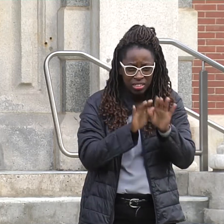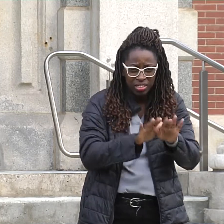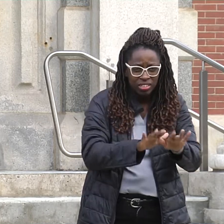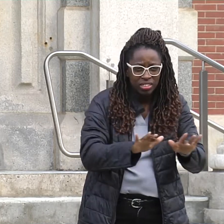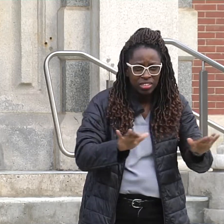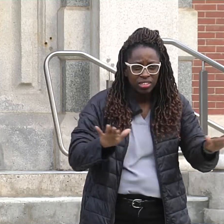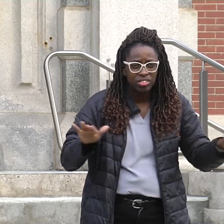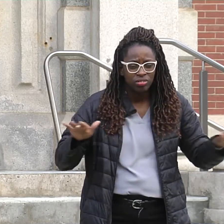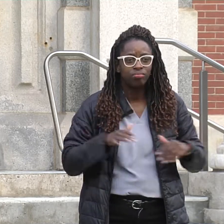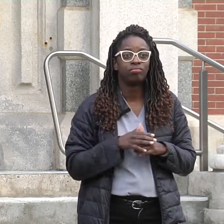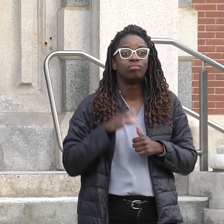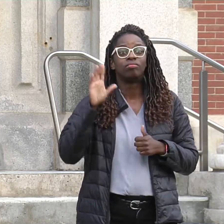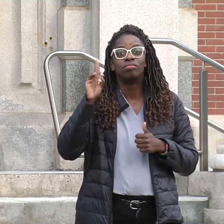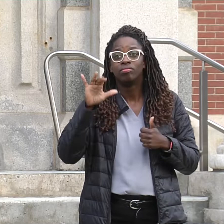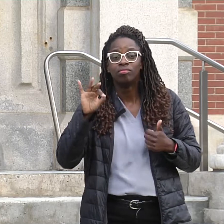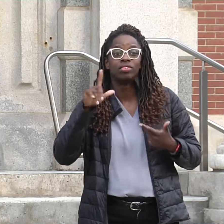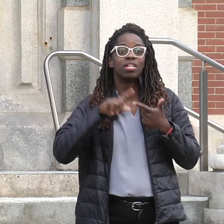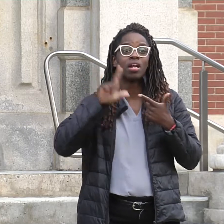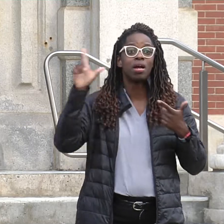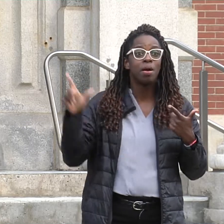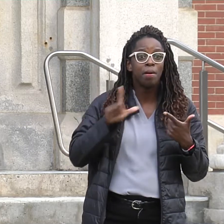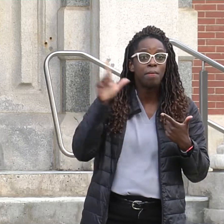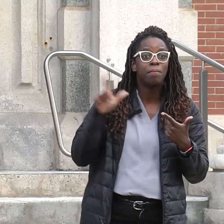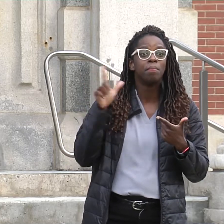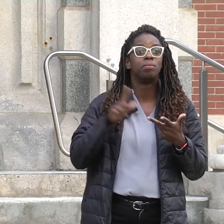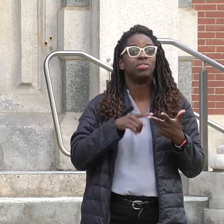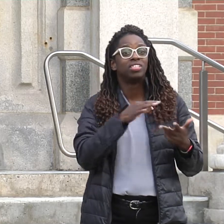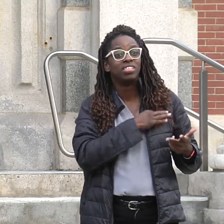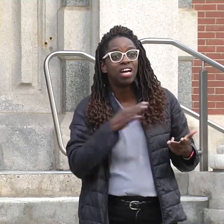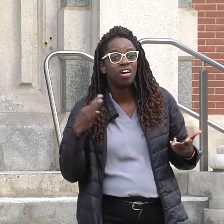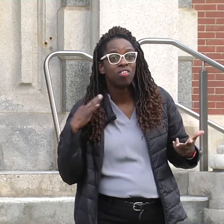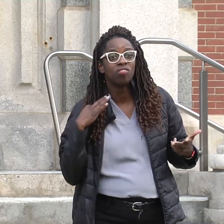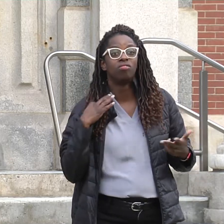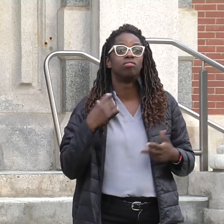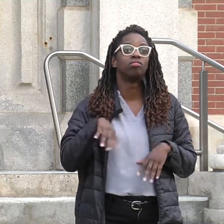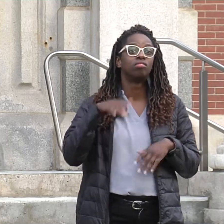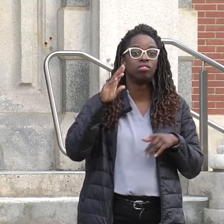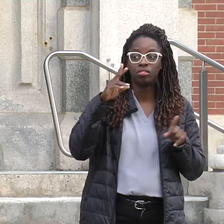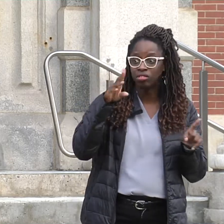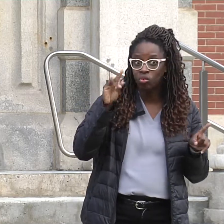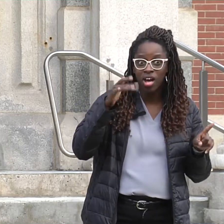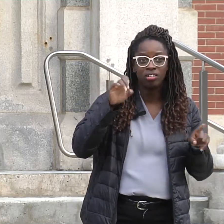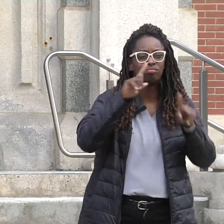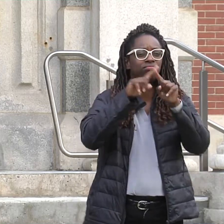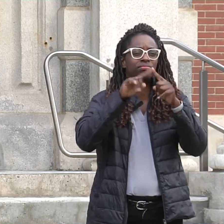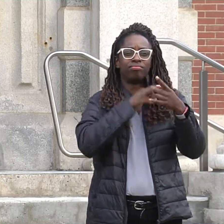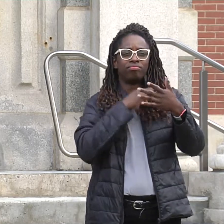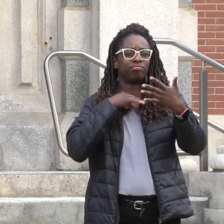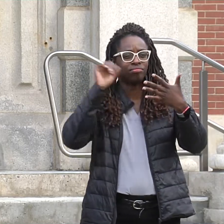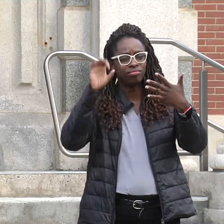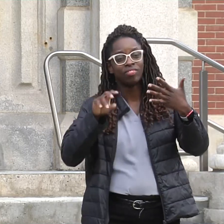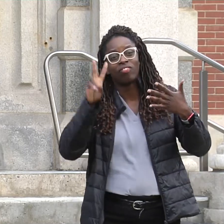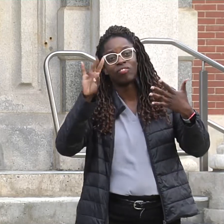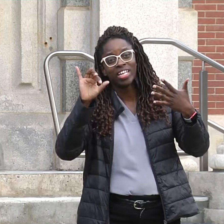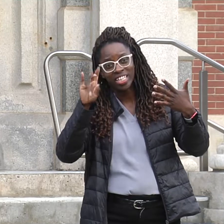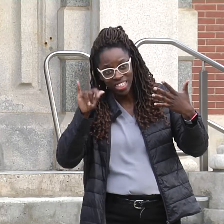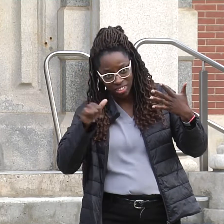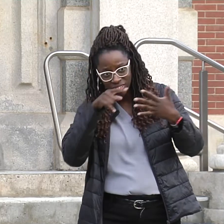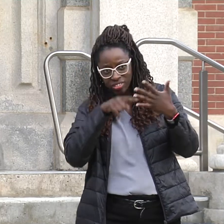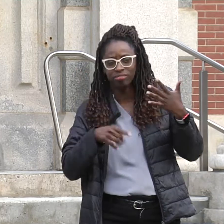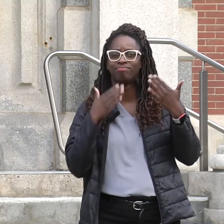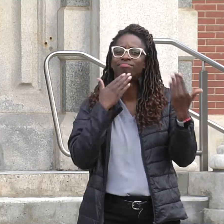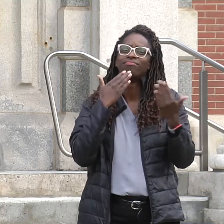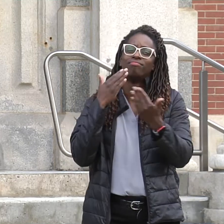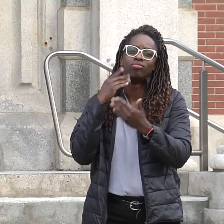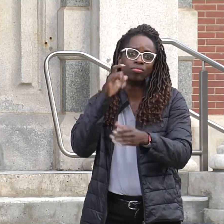the library. So to Noelle and Jeanette and Vicky here at Curtis Hall, thank you so much for all your support over the past